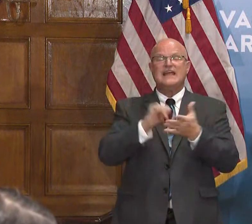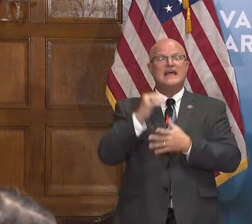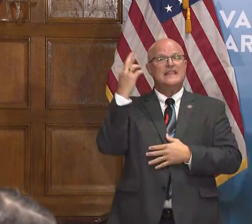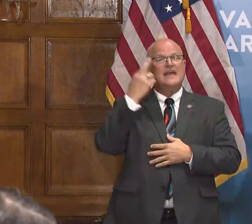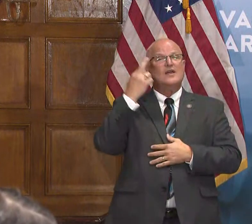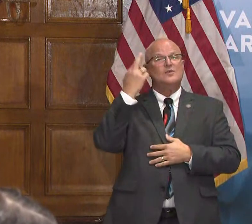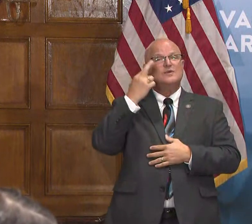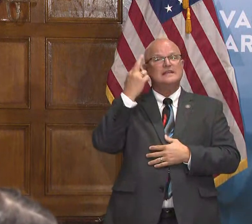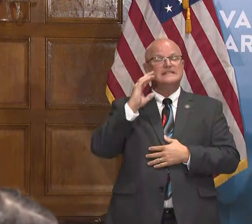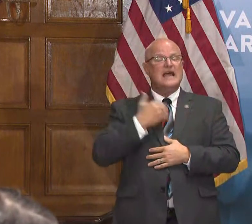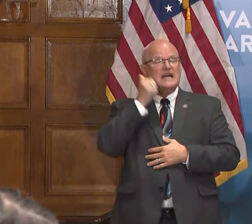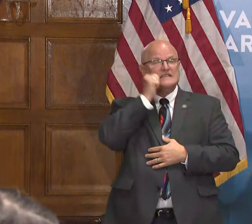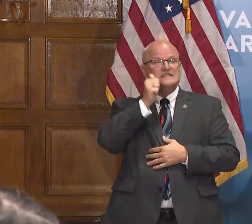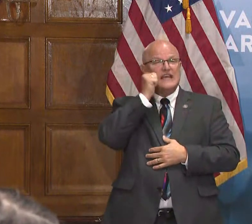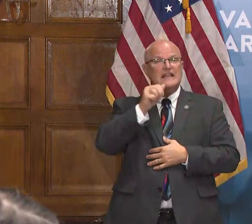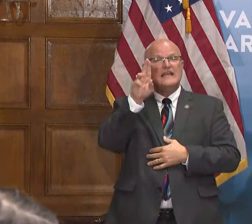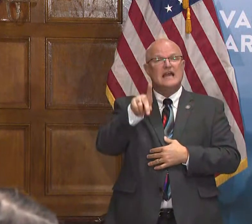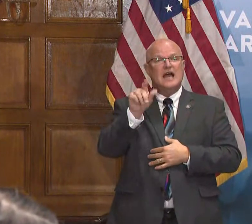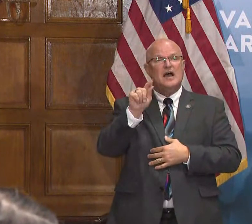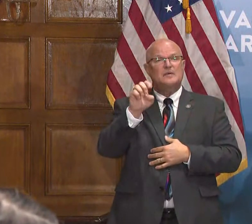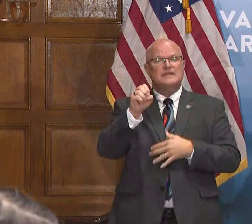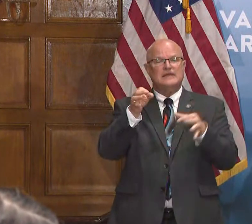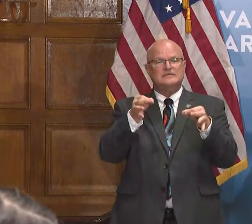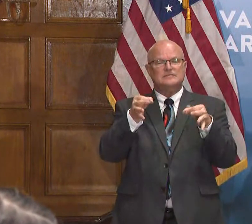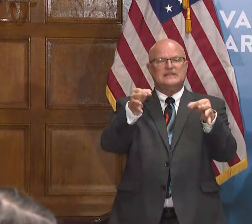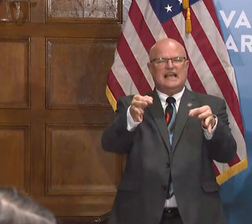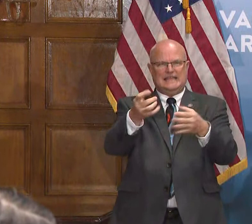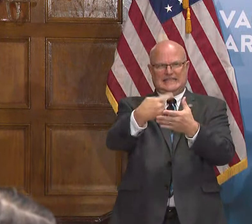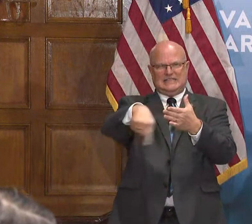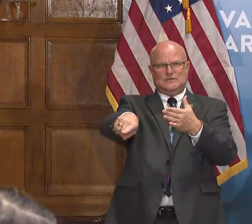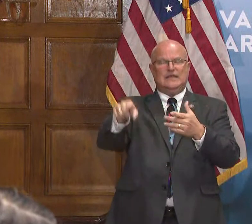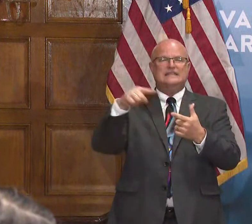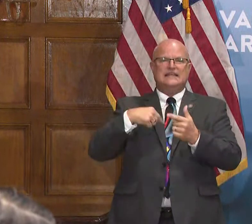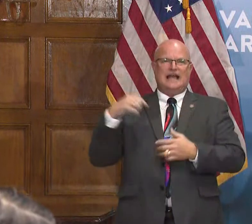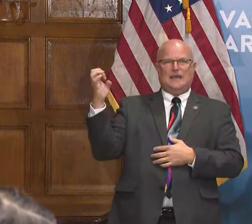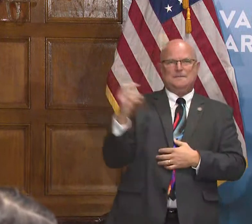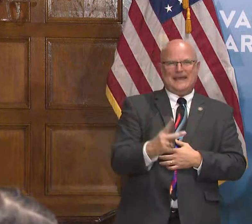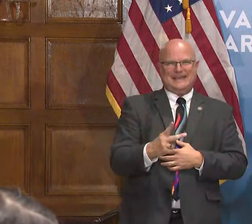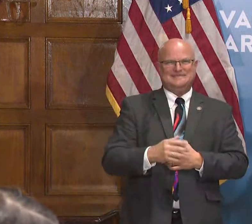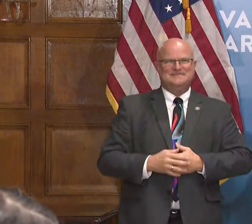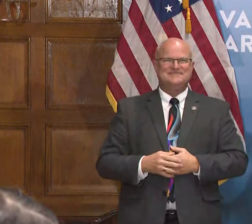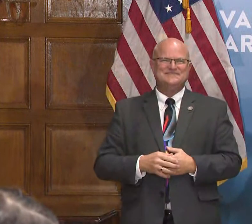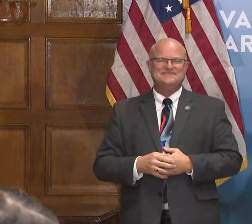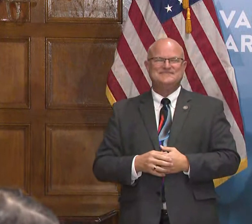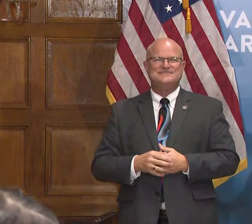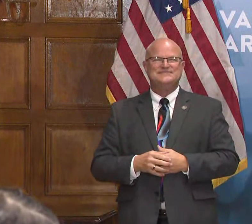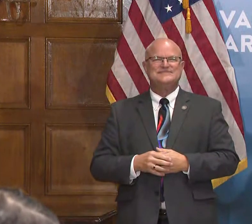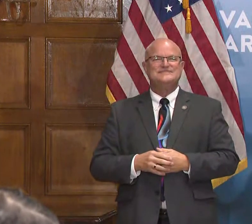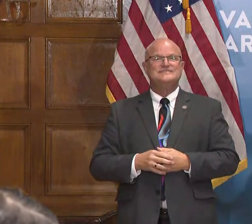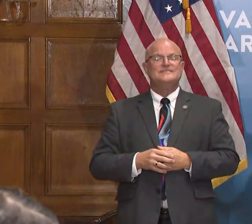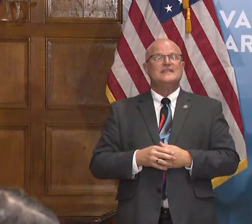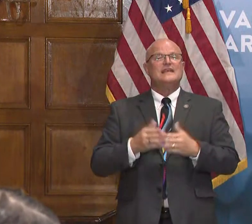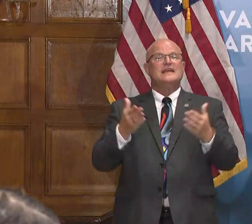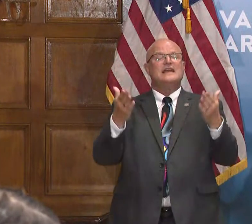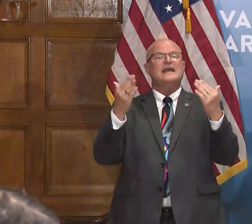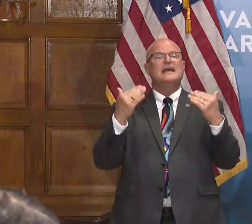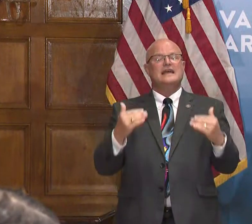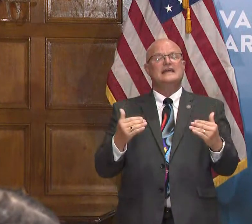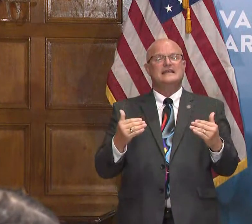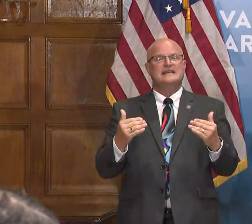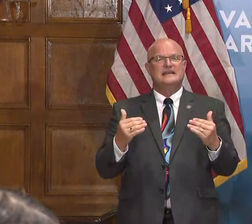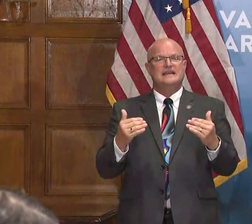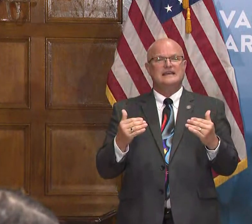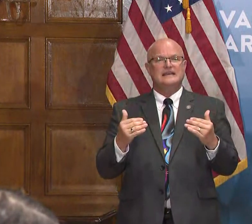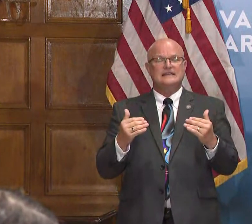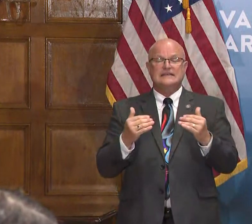reason, our daily update will be delayed next week until I get back. And then